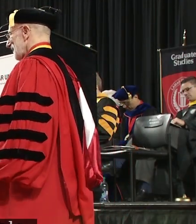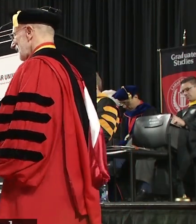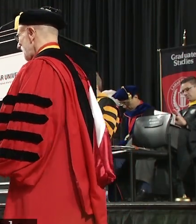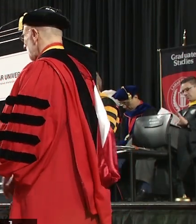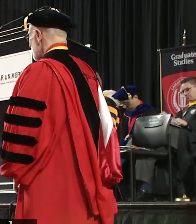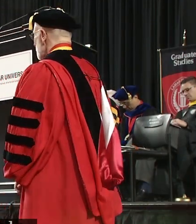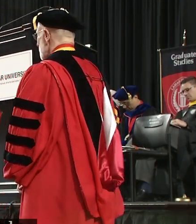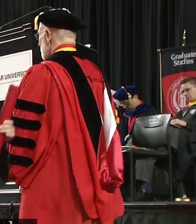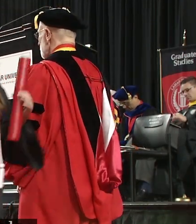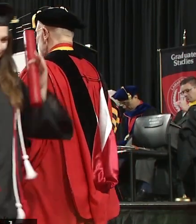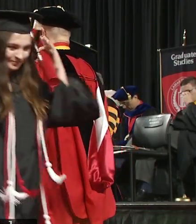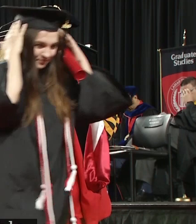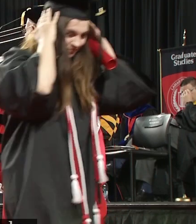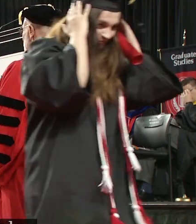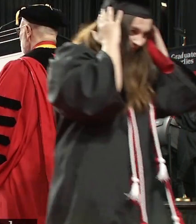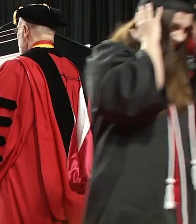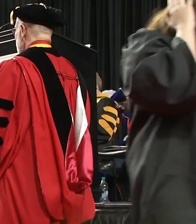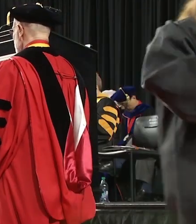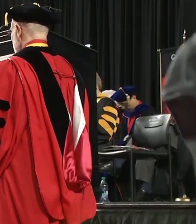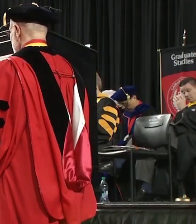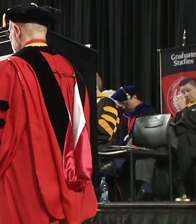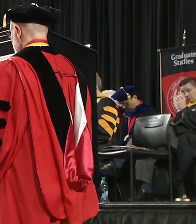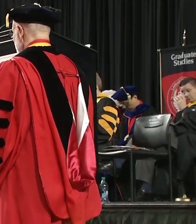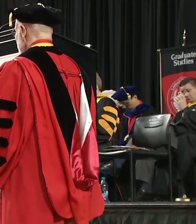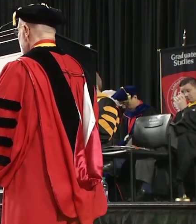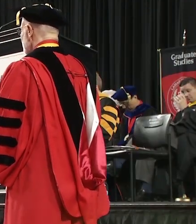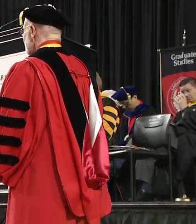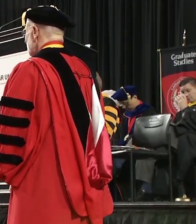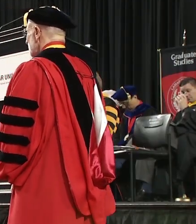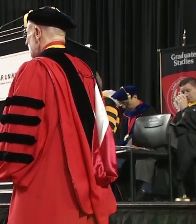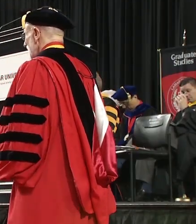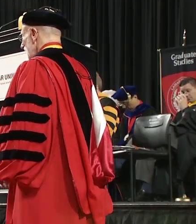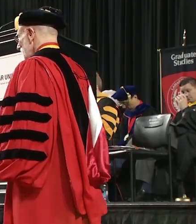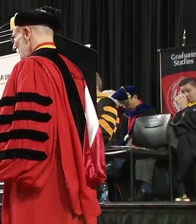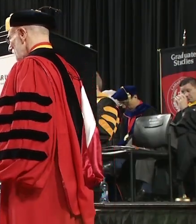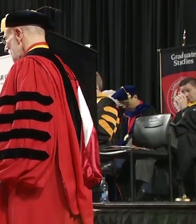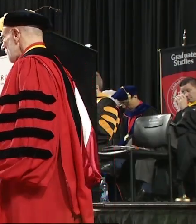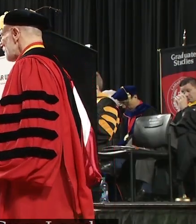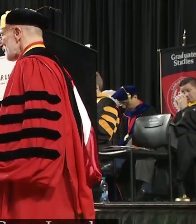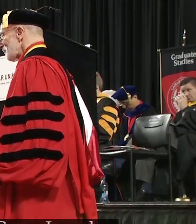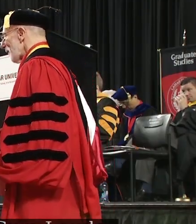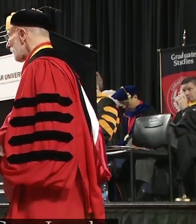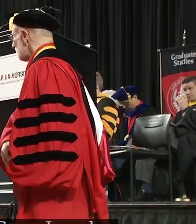Graduating summa cum laude, Megan Danielle Morgan.